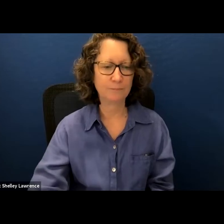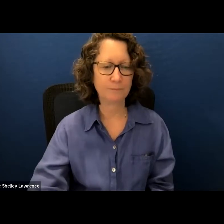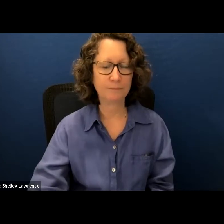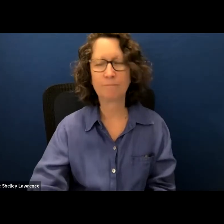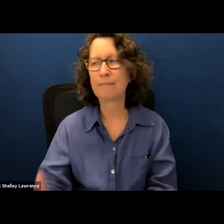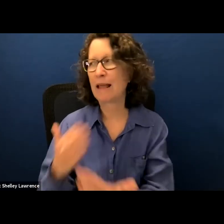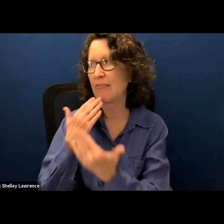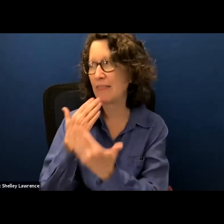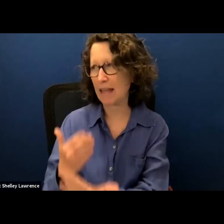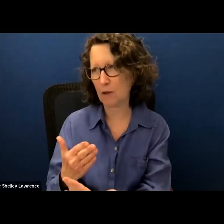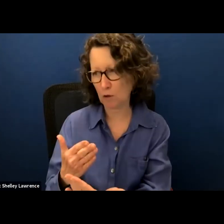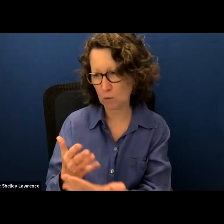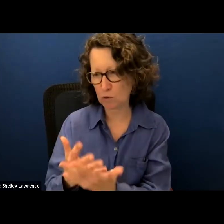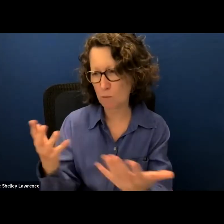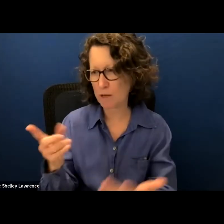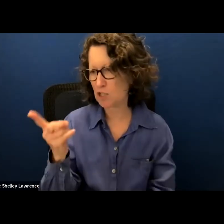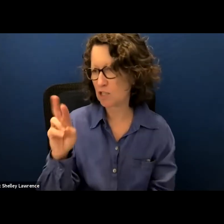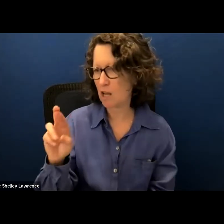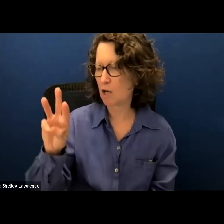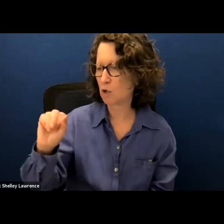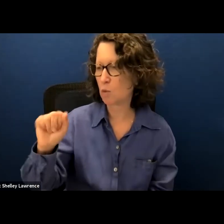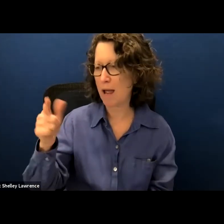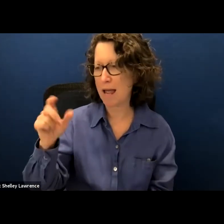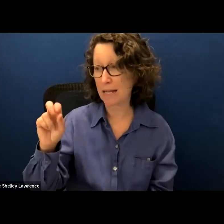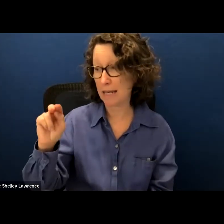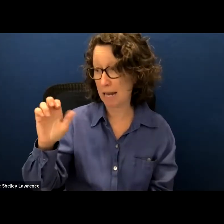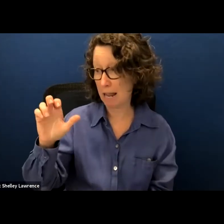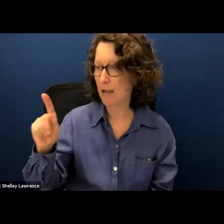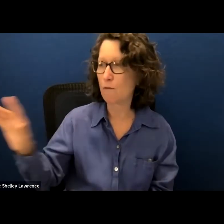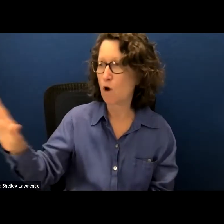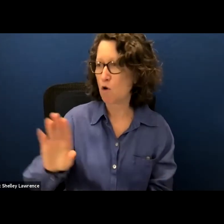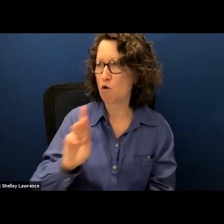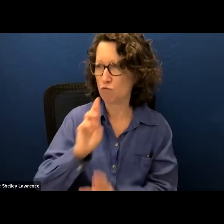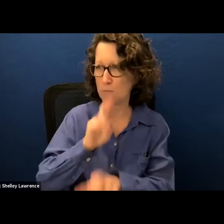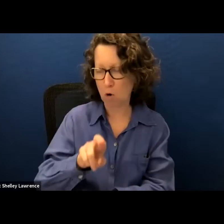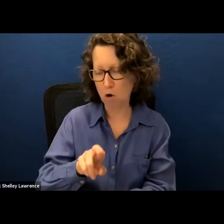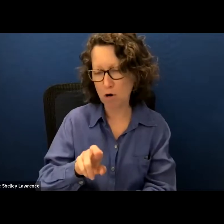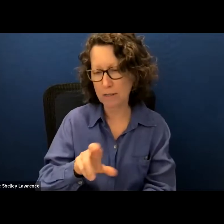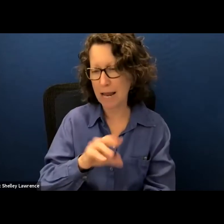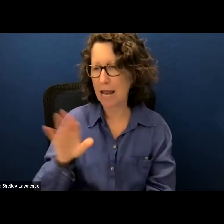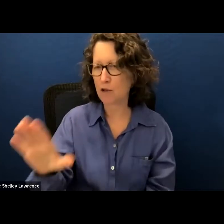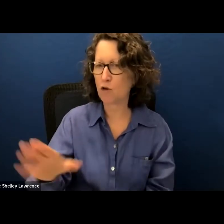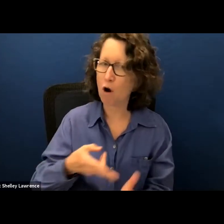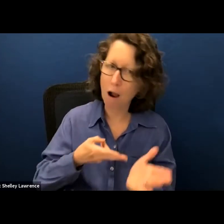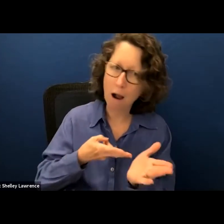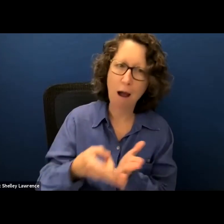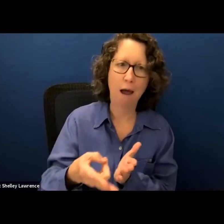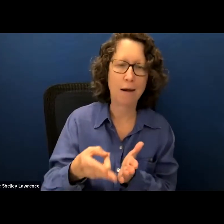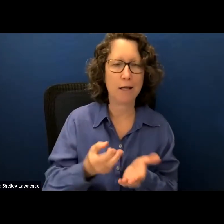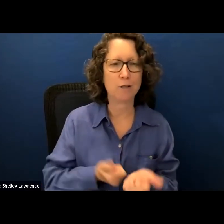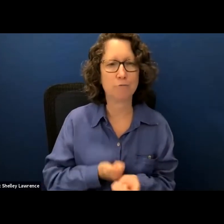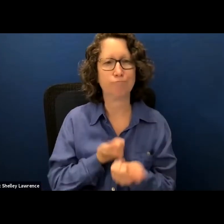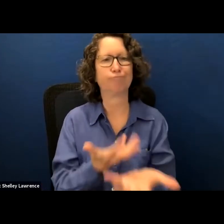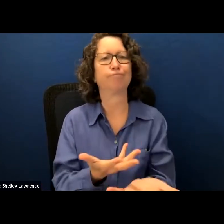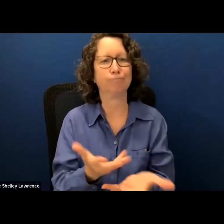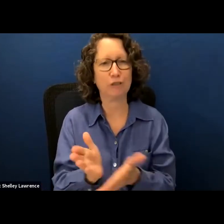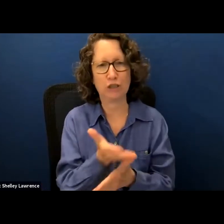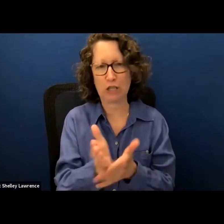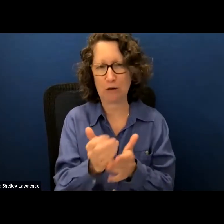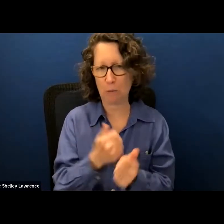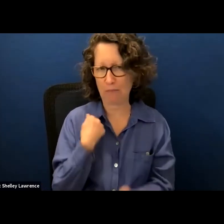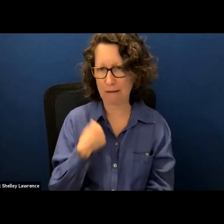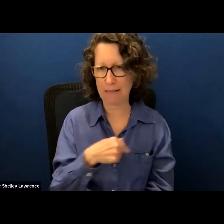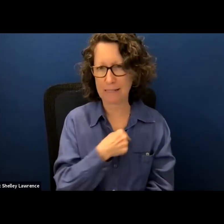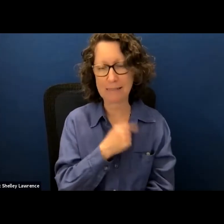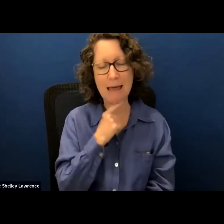Thank you so much, Dr. Wagenknecht, for your report and your honest, sharing with us.